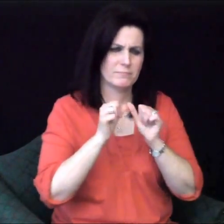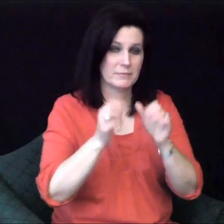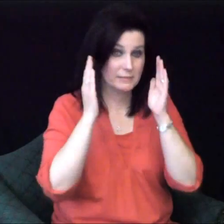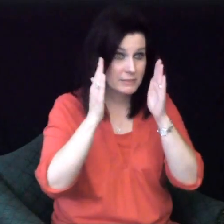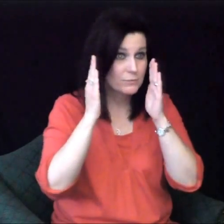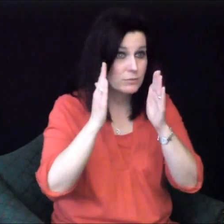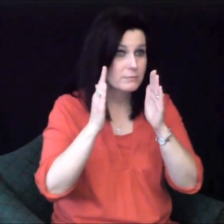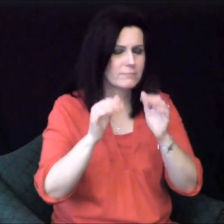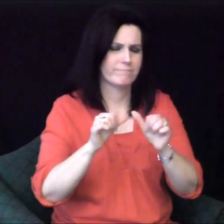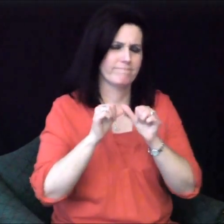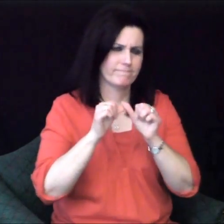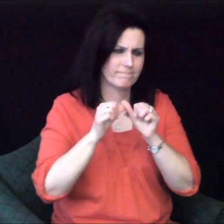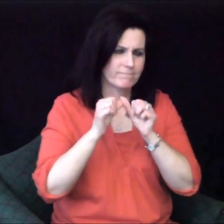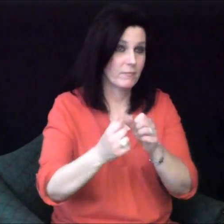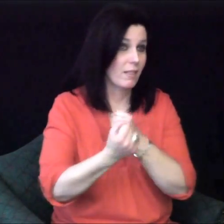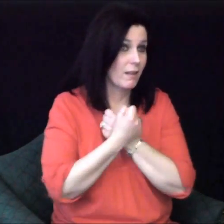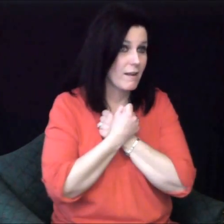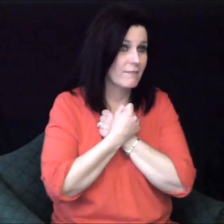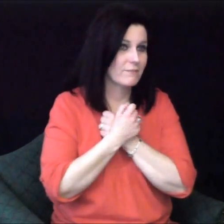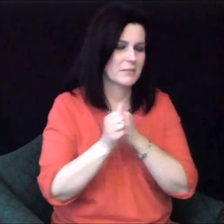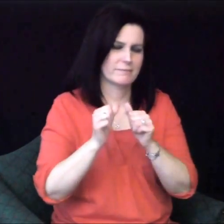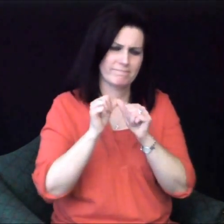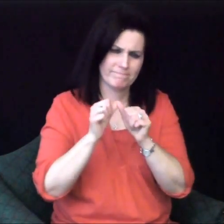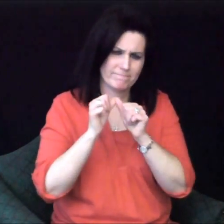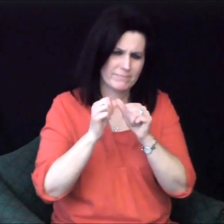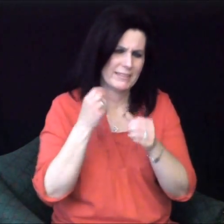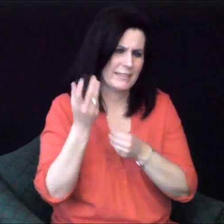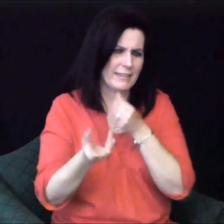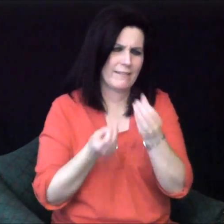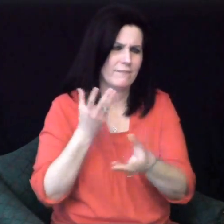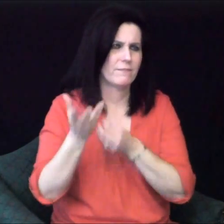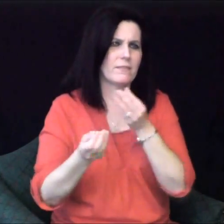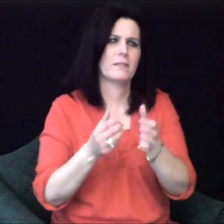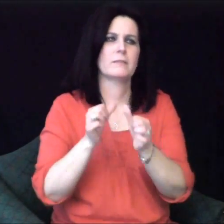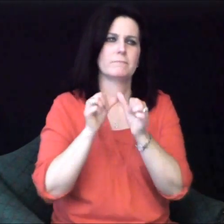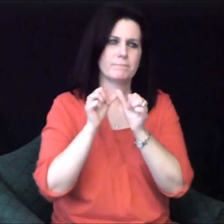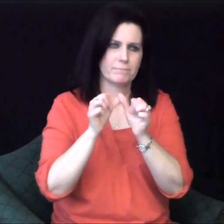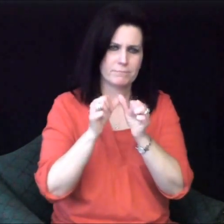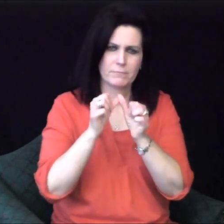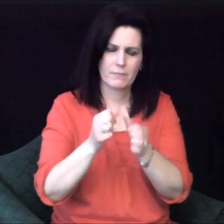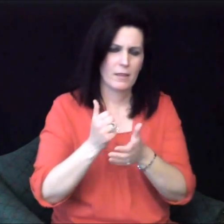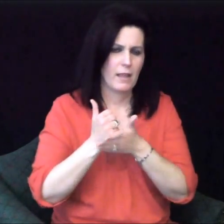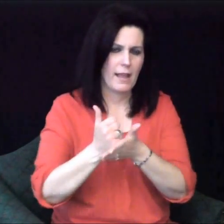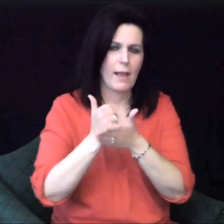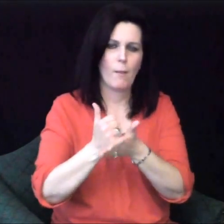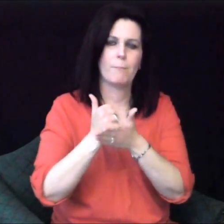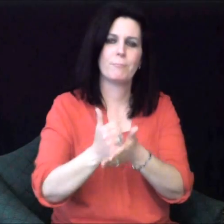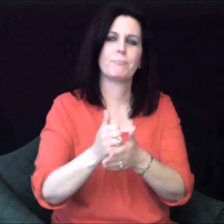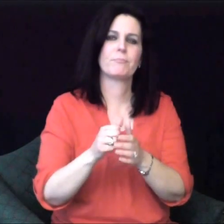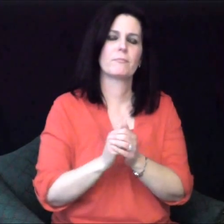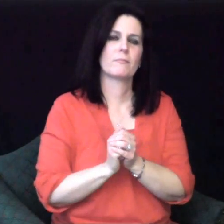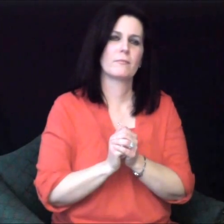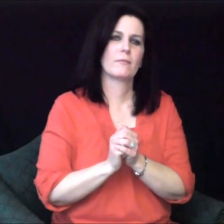always continuing to love them, giving them the attention, giving them what they need, helping them.